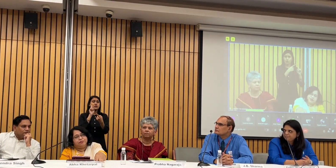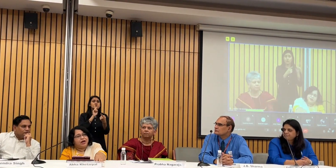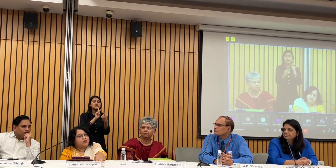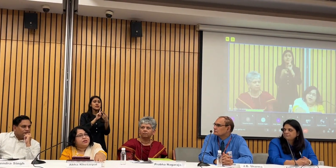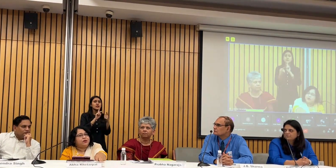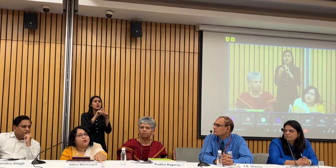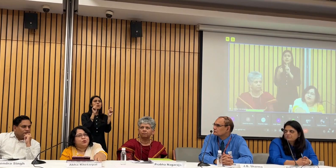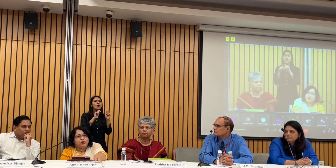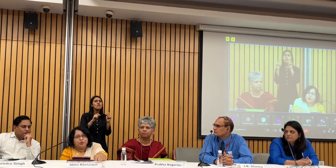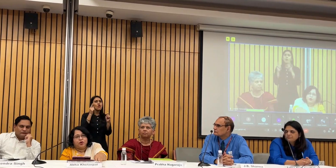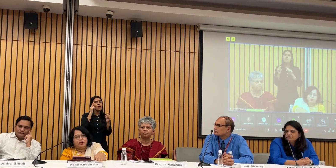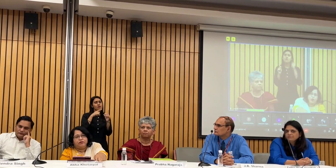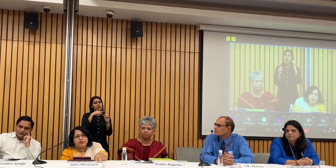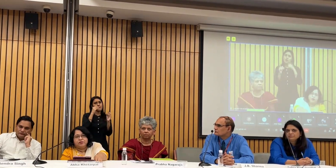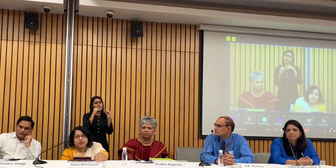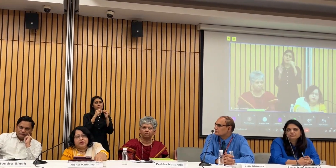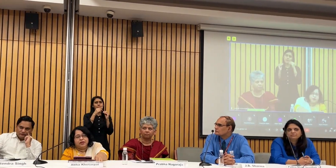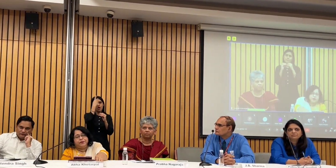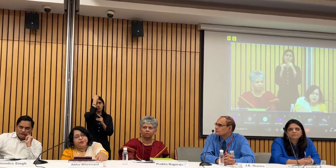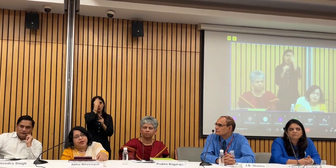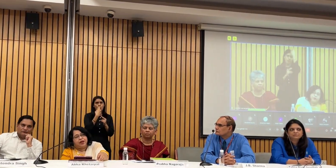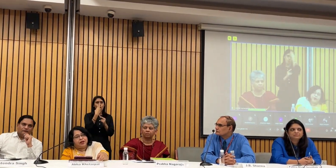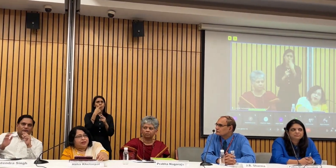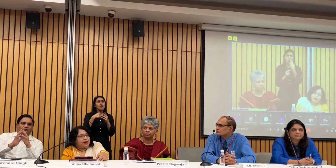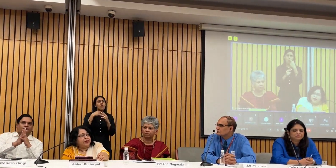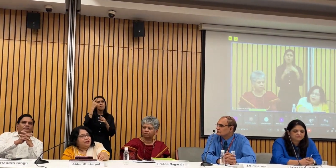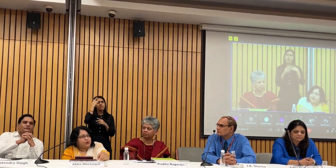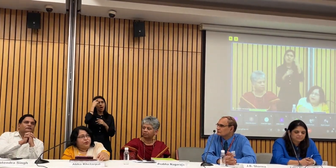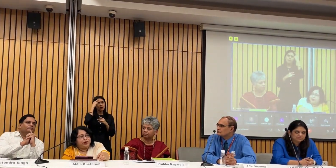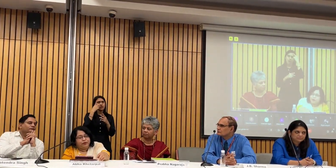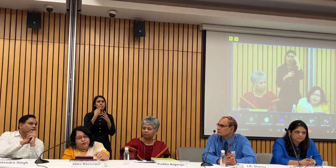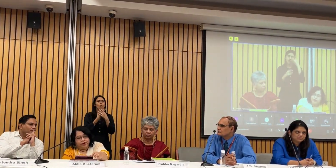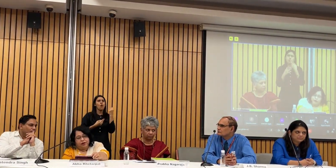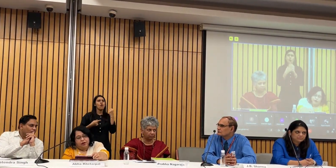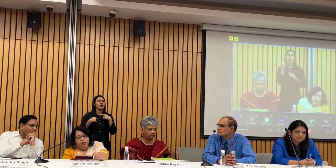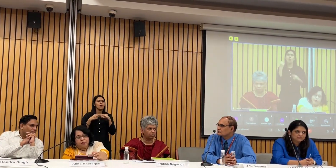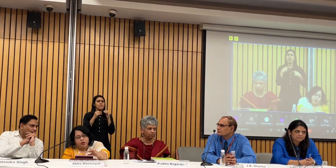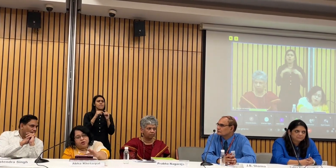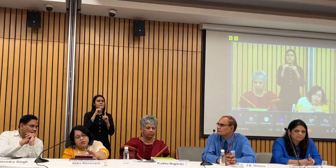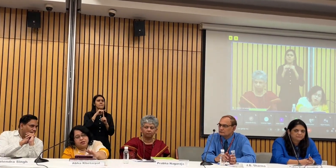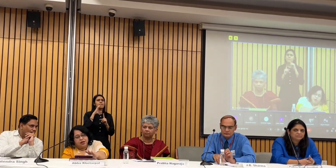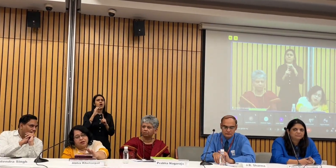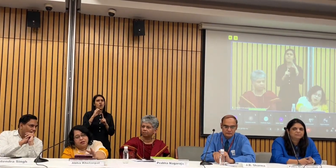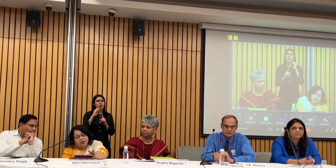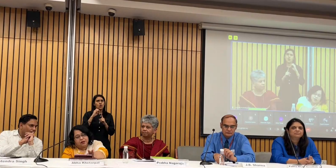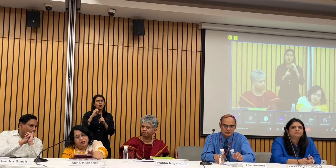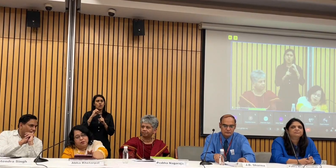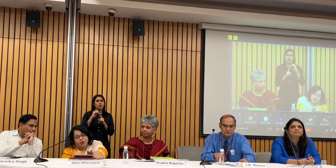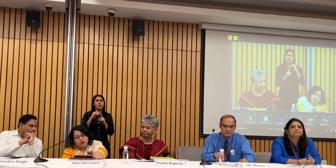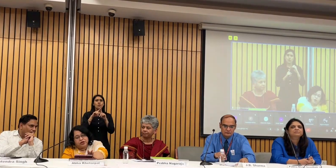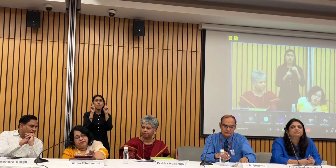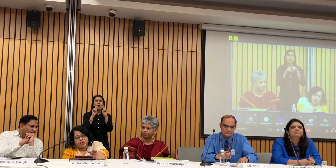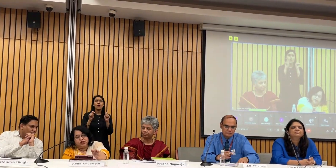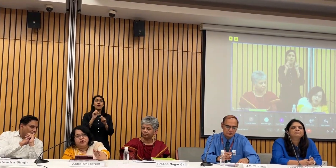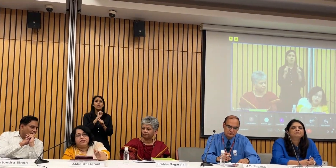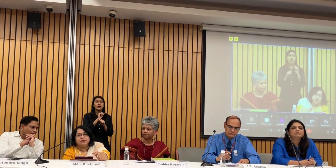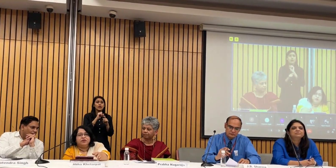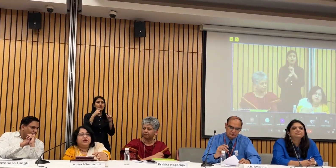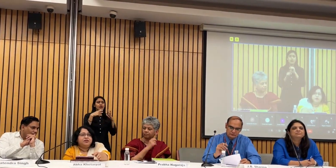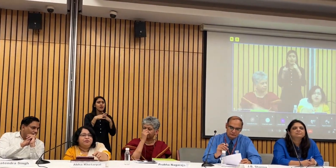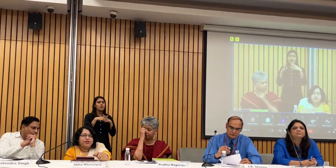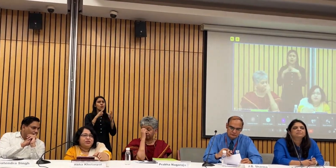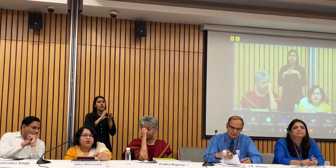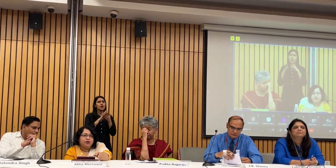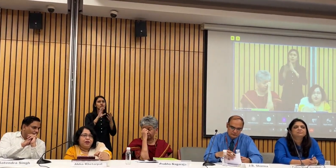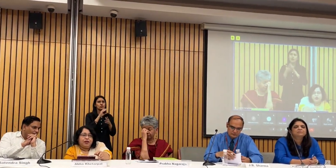is the biopsychosocial model of disability that needs to be included, because the WHO definition of